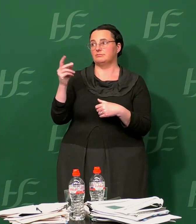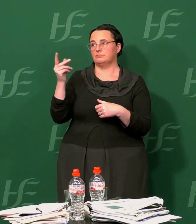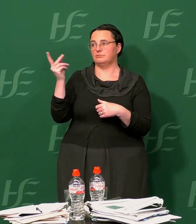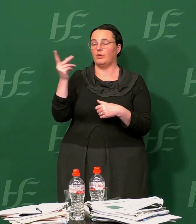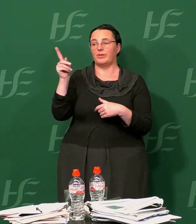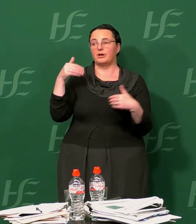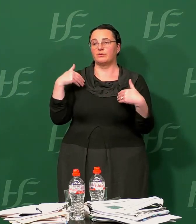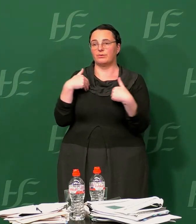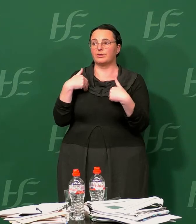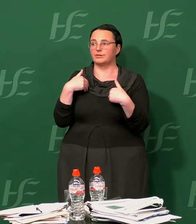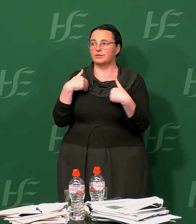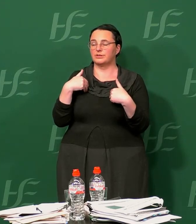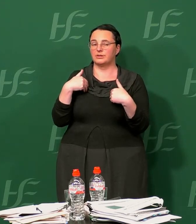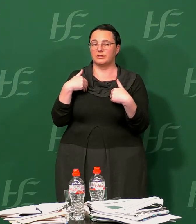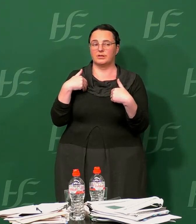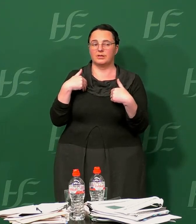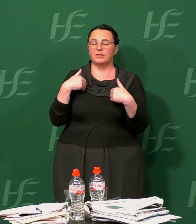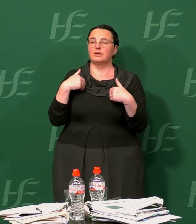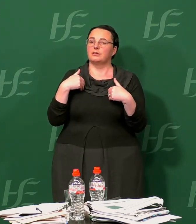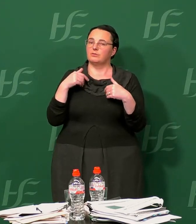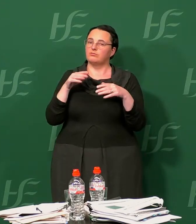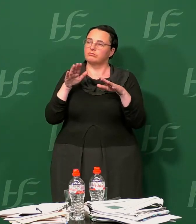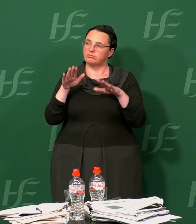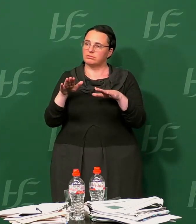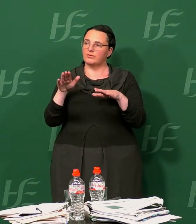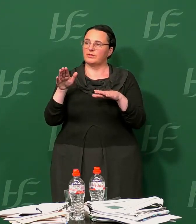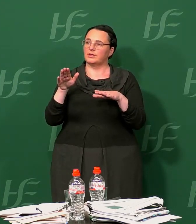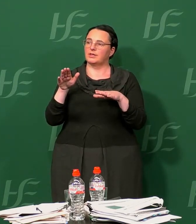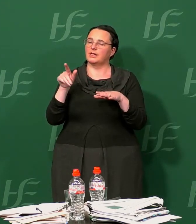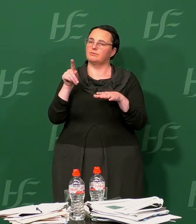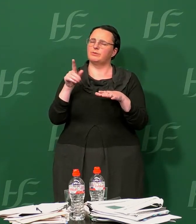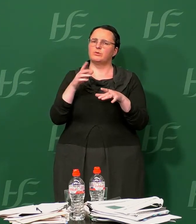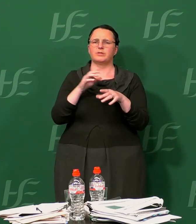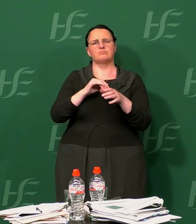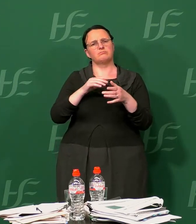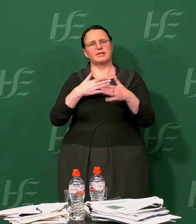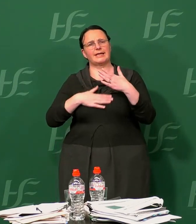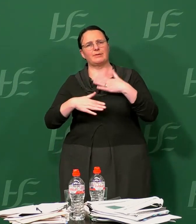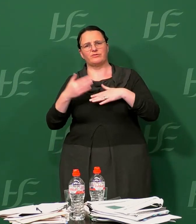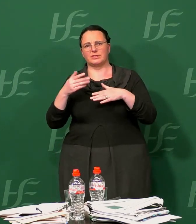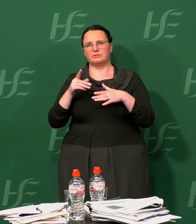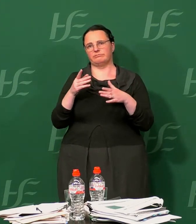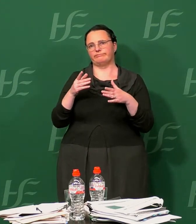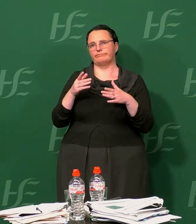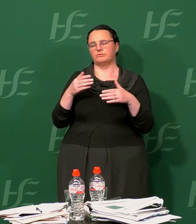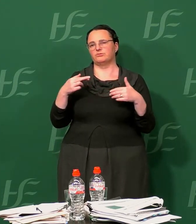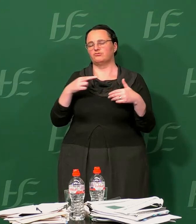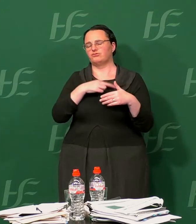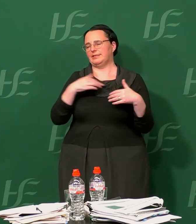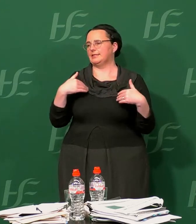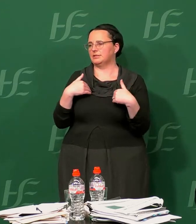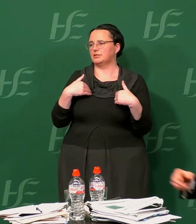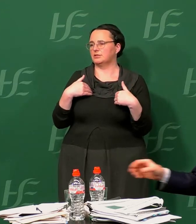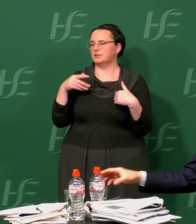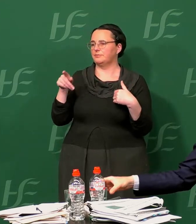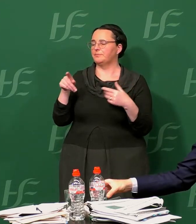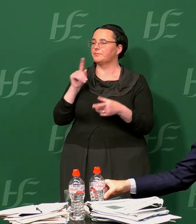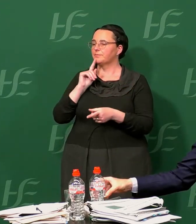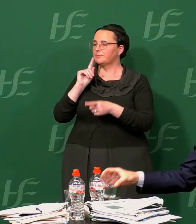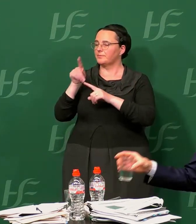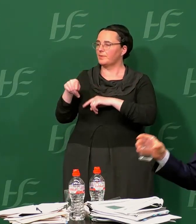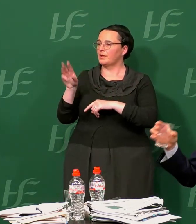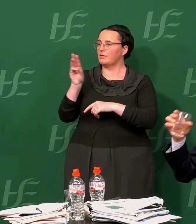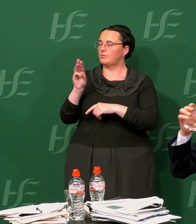spokespeople who've been a calming influence over the past year have said they've never been as concerned. We probably didn't touch on it in our